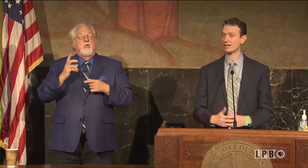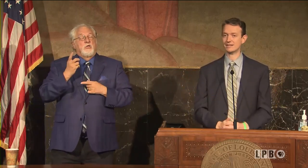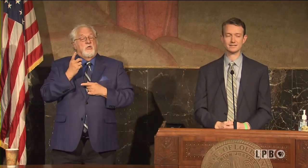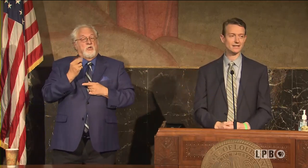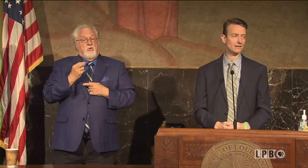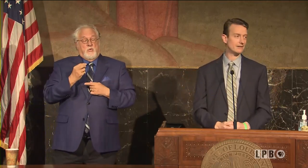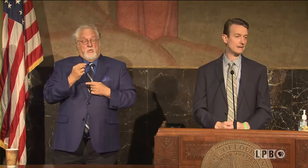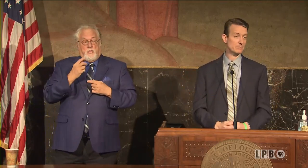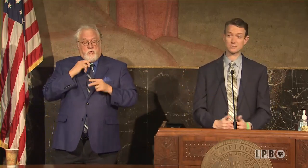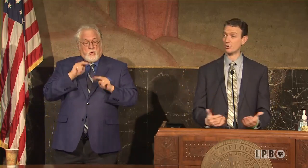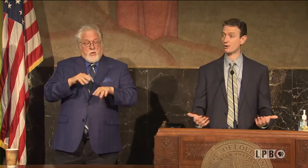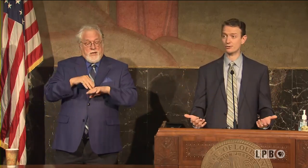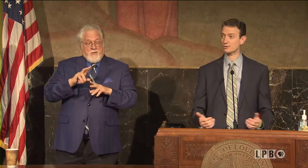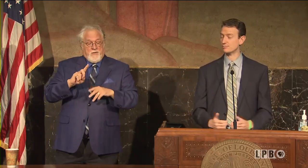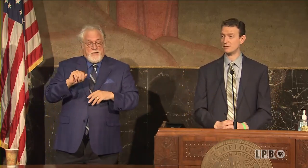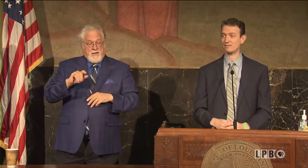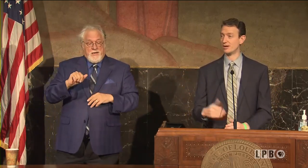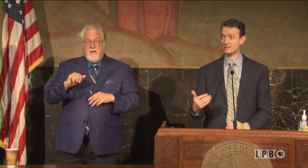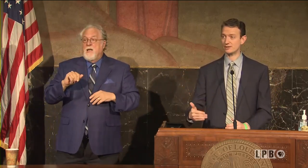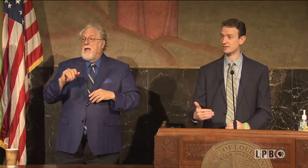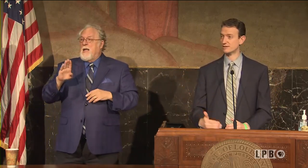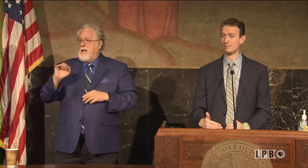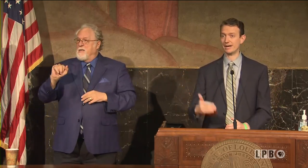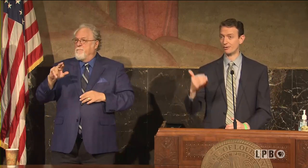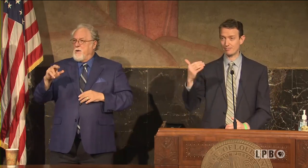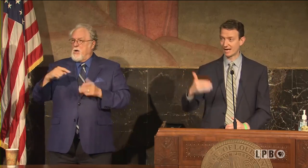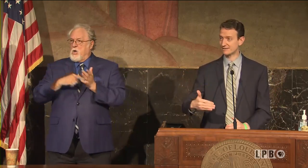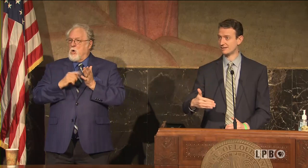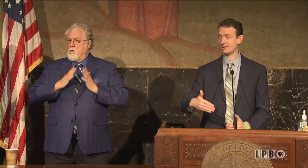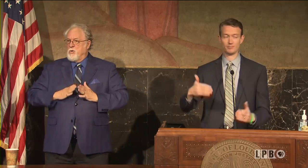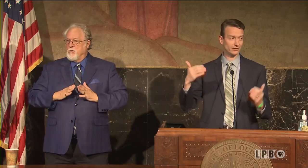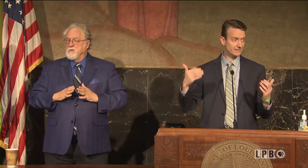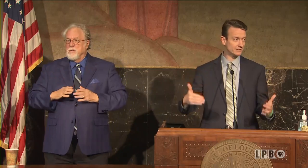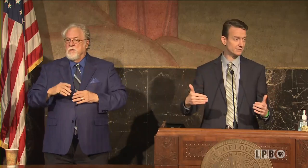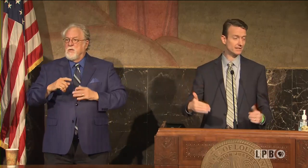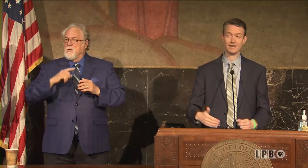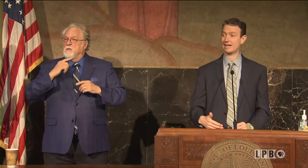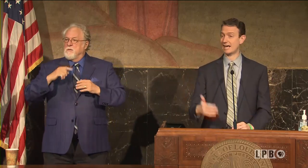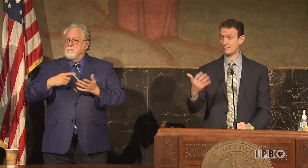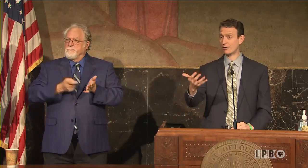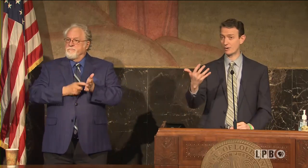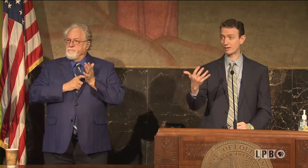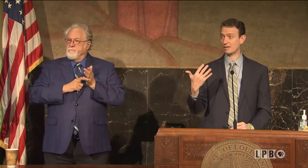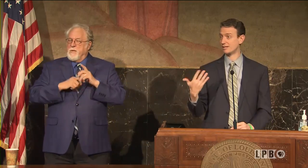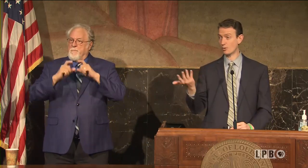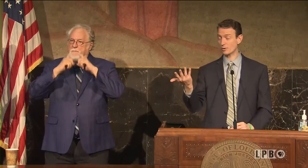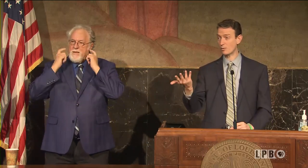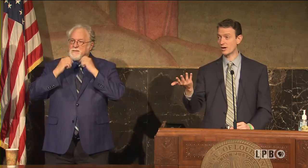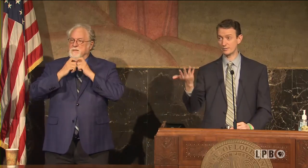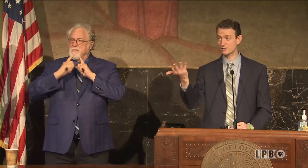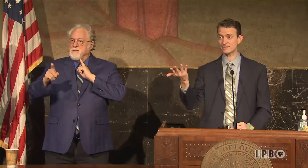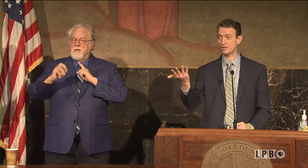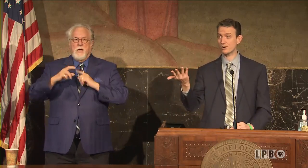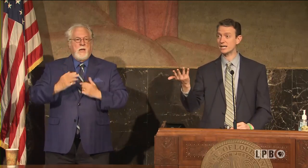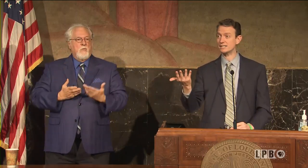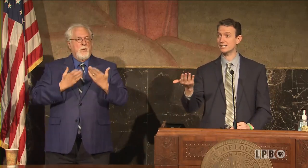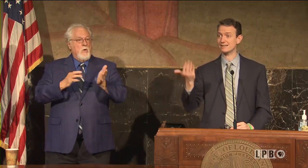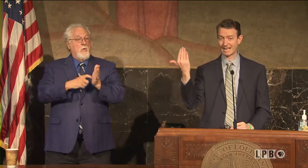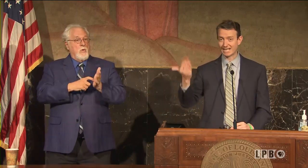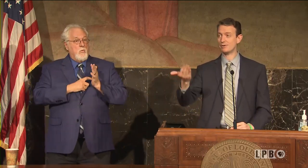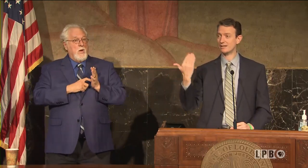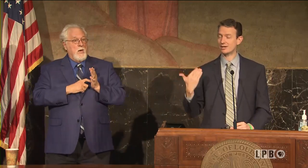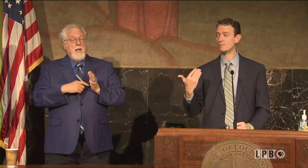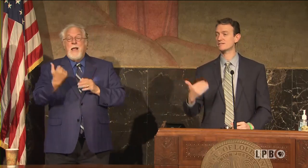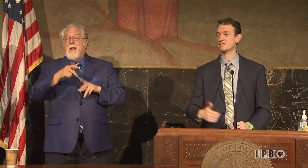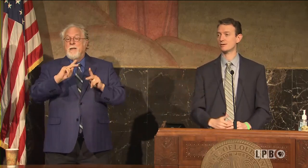us looking at that data is bar owners being very serious about masking, about distancing, and about recommending or requiring, which is their right,